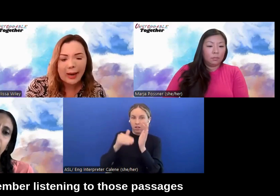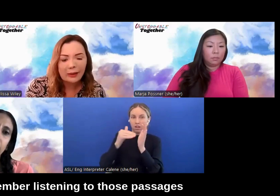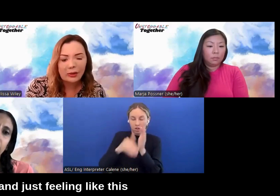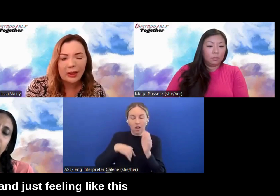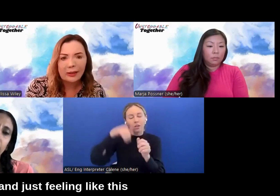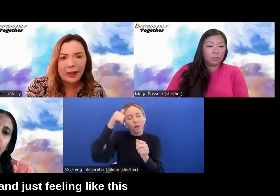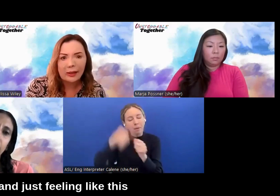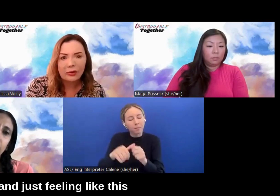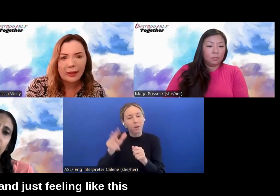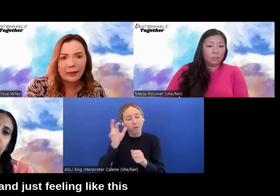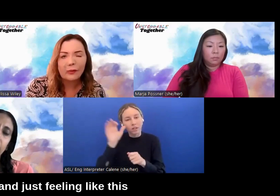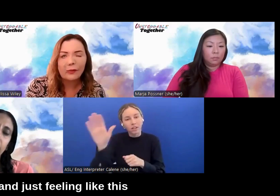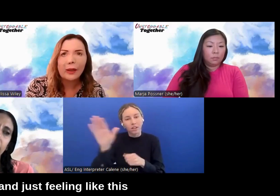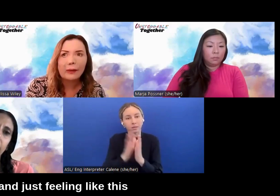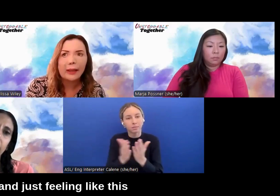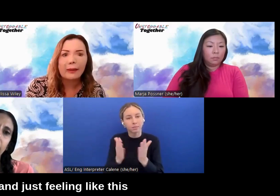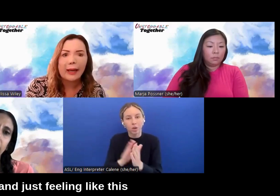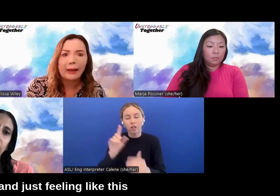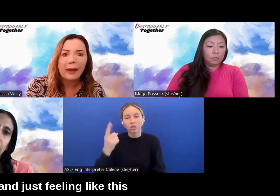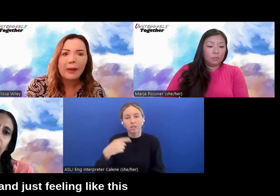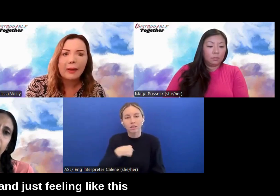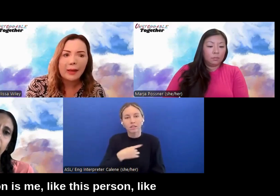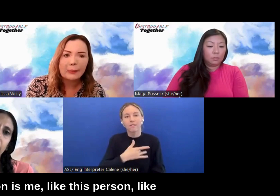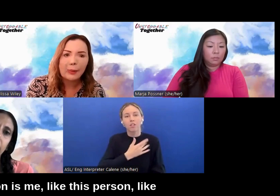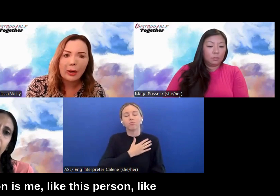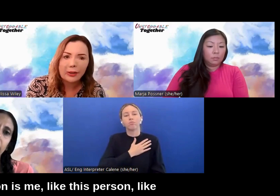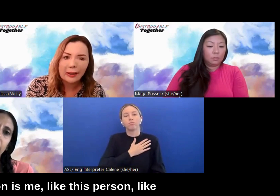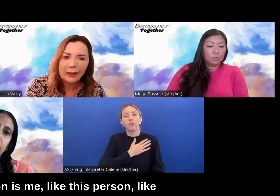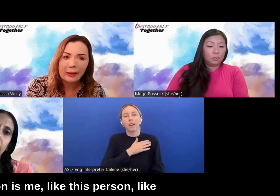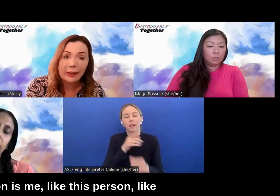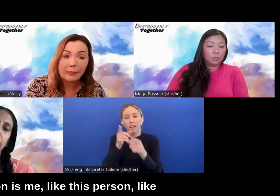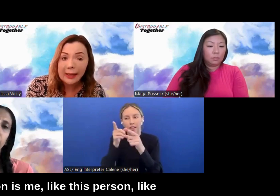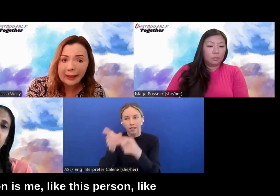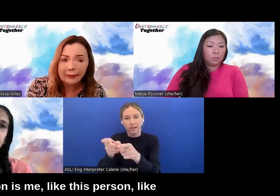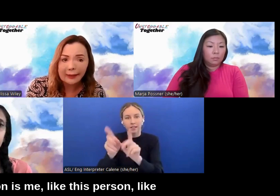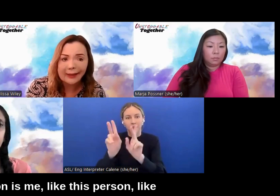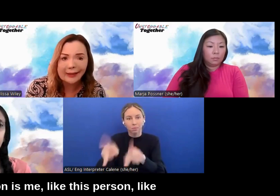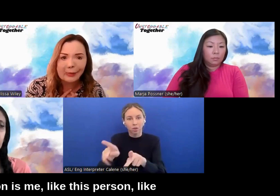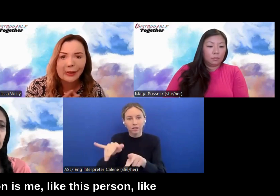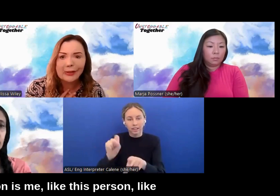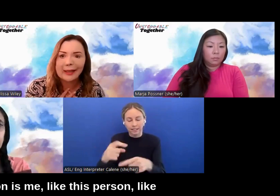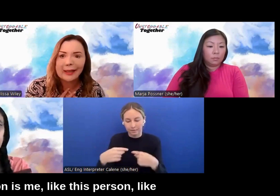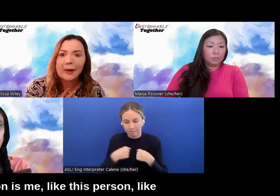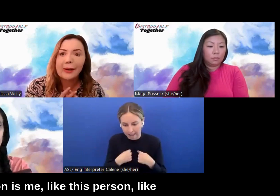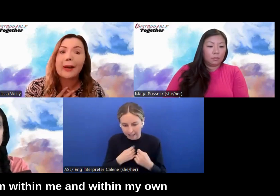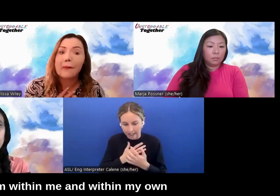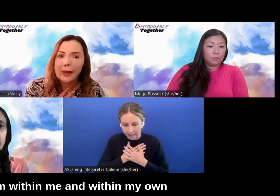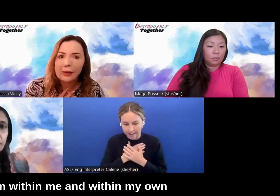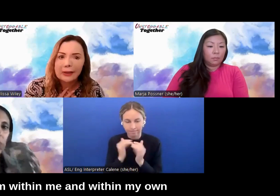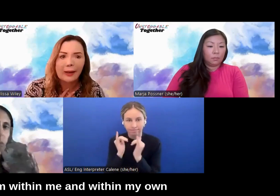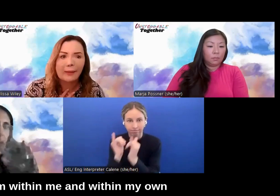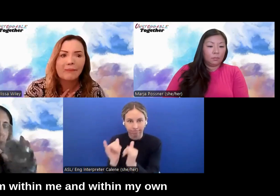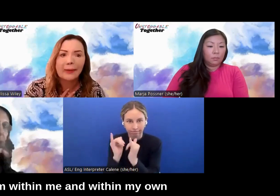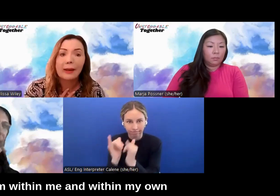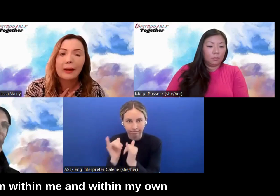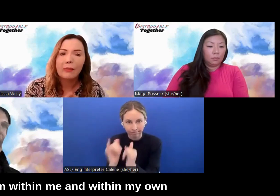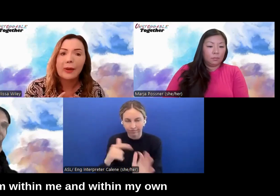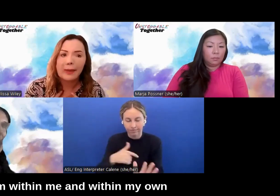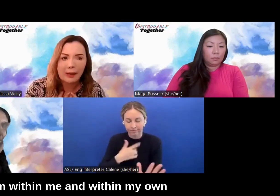those passages and just feeling like this person is me, like this person, like I felt